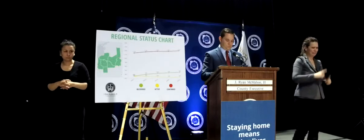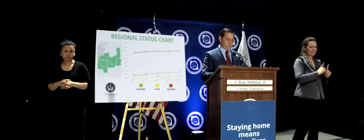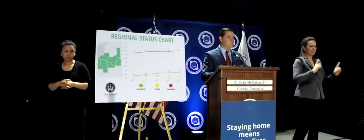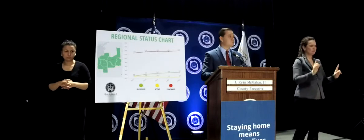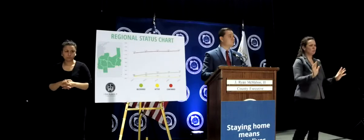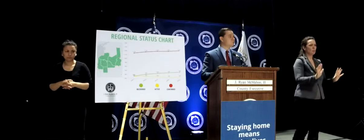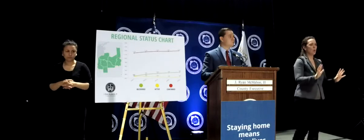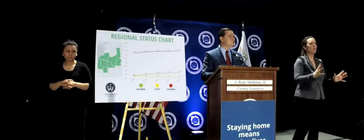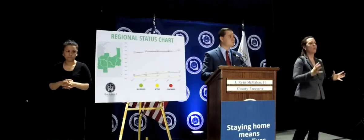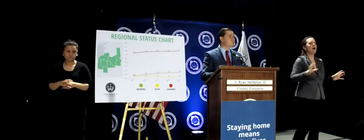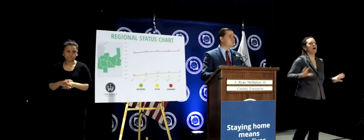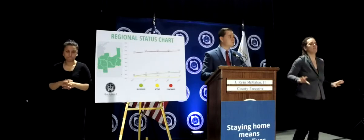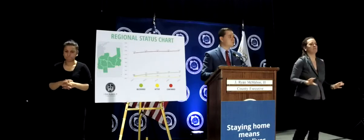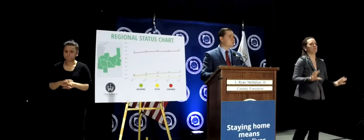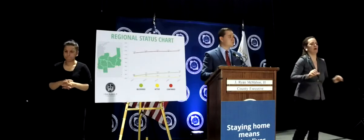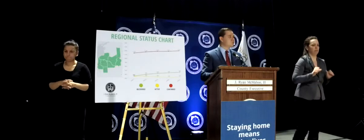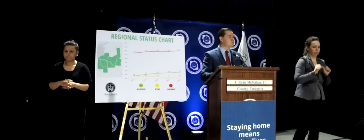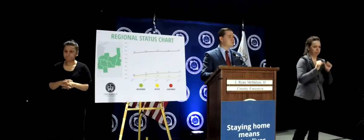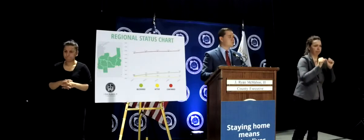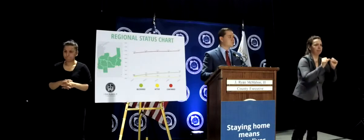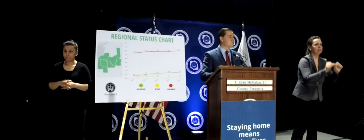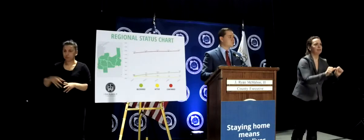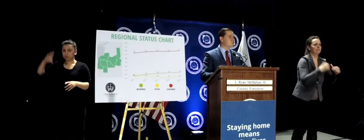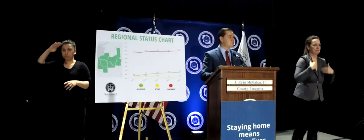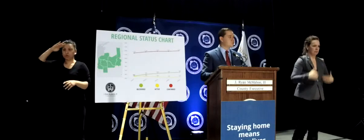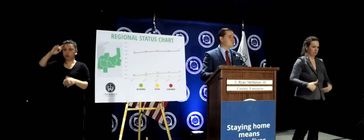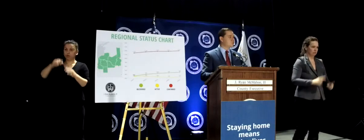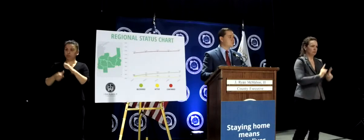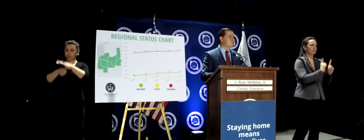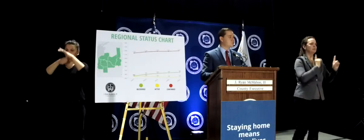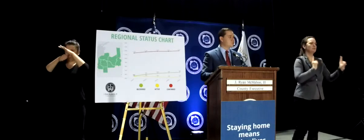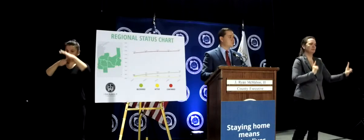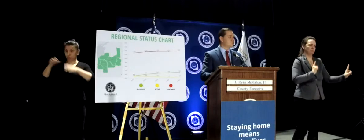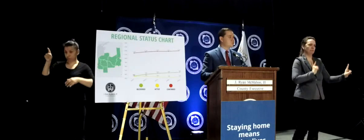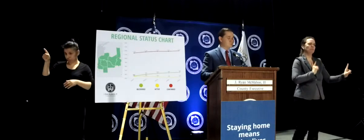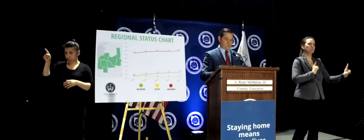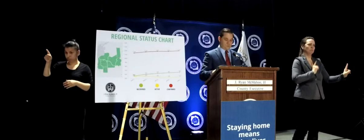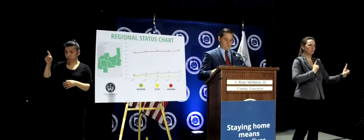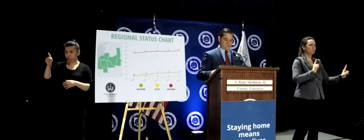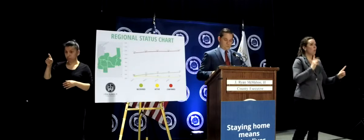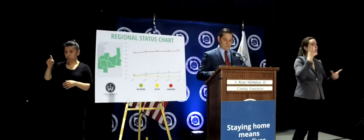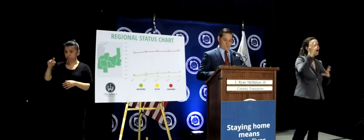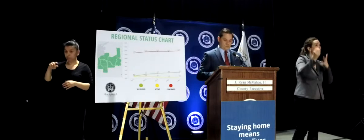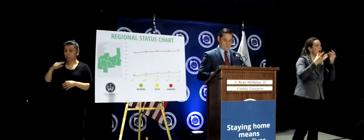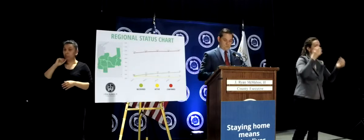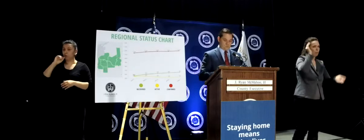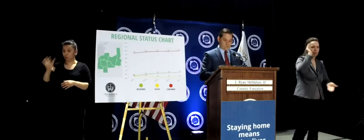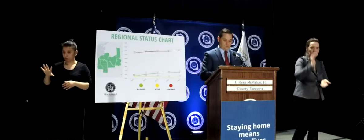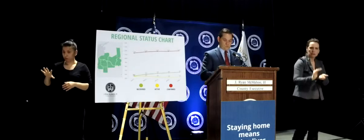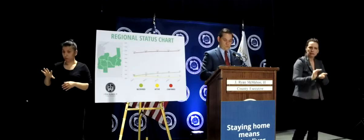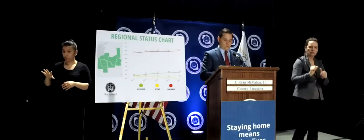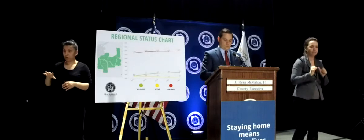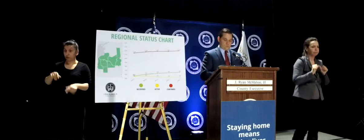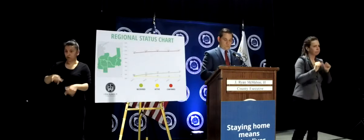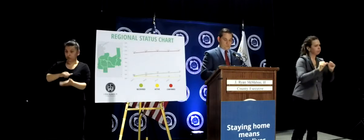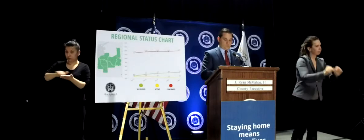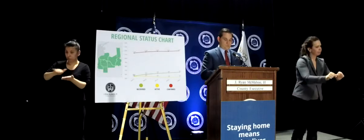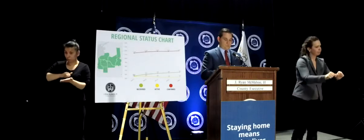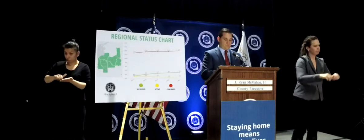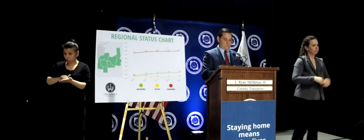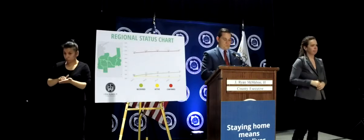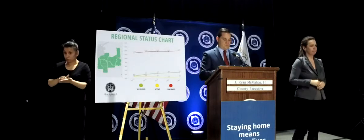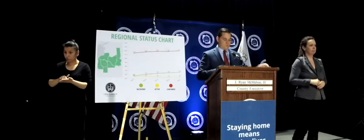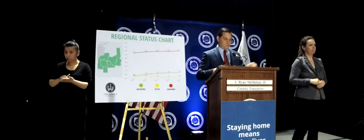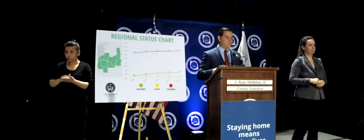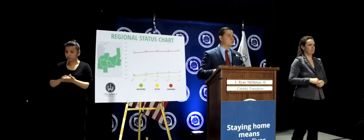to restarting the economy, the governor made a specific point of saying that Kathy Hochul will represent